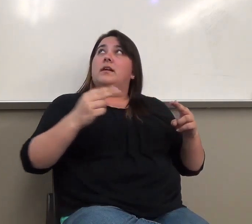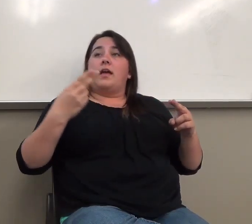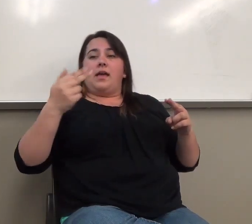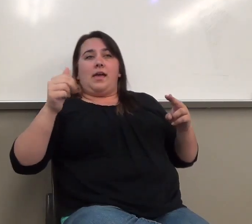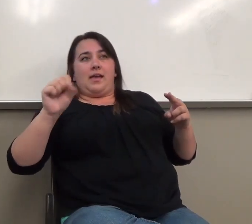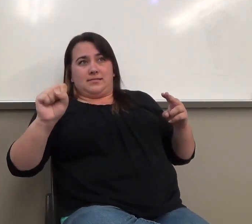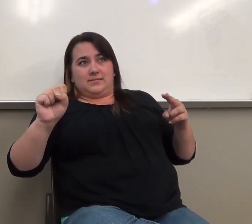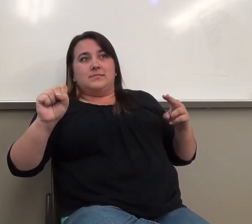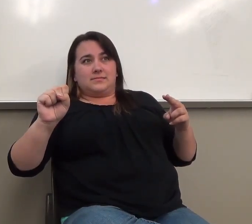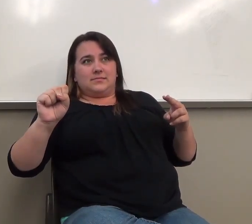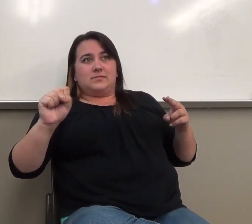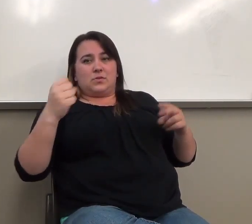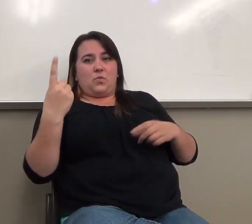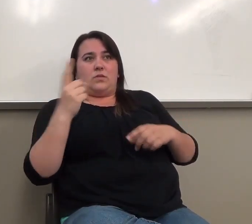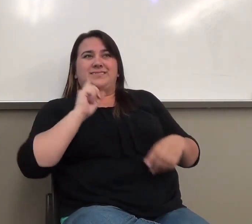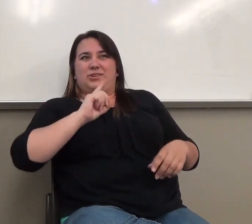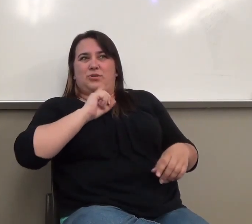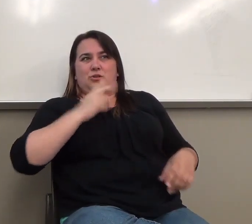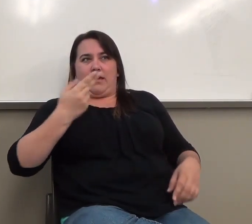so the one we want, because our